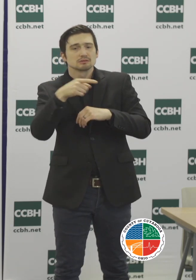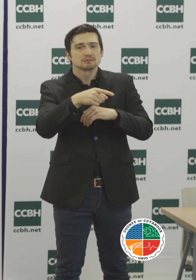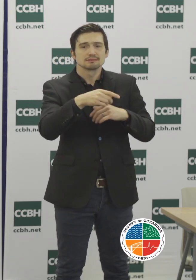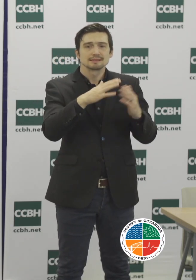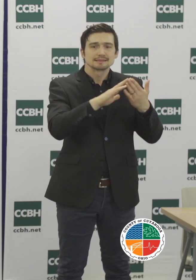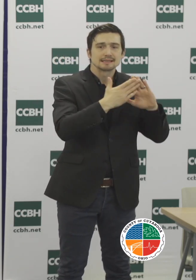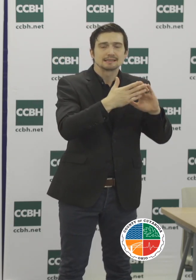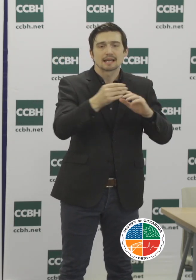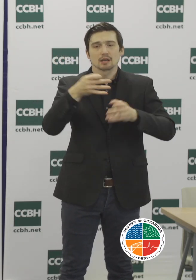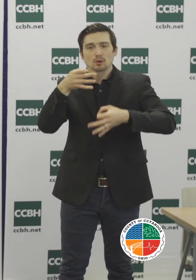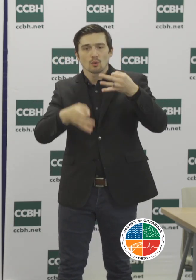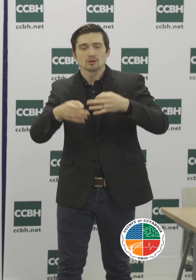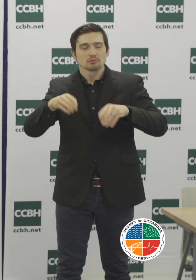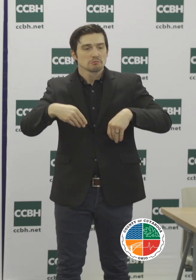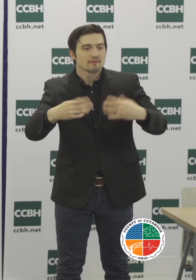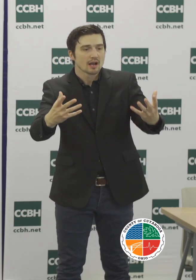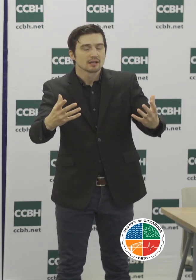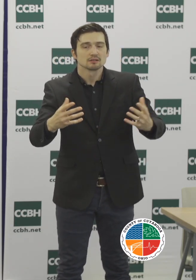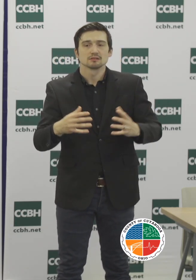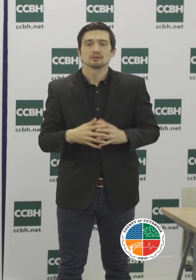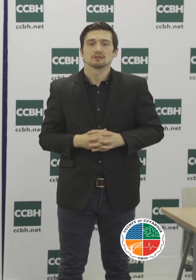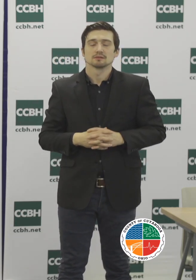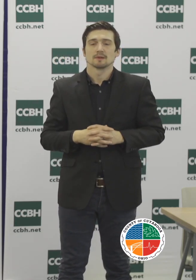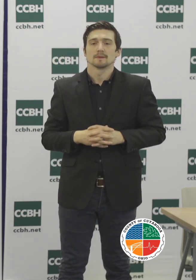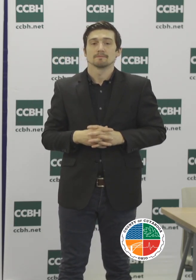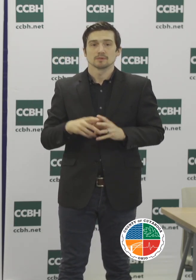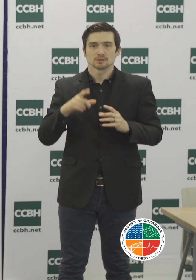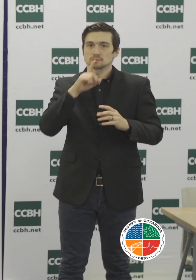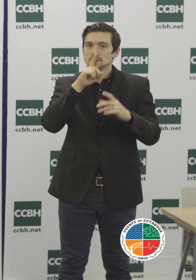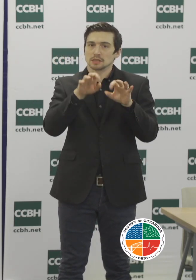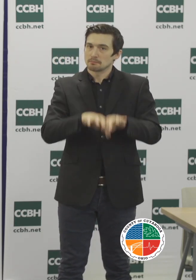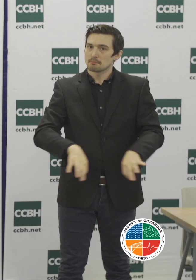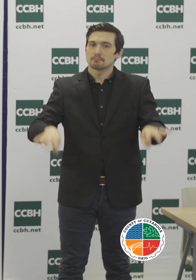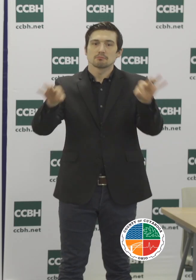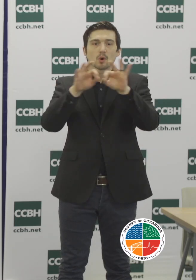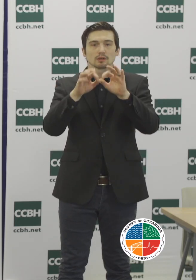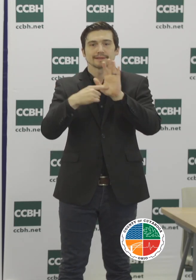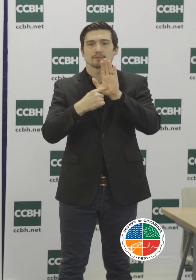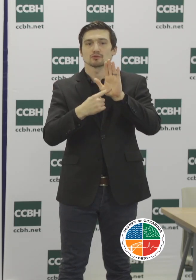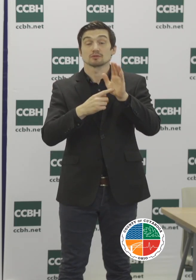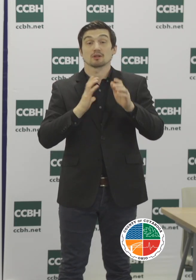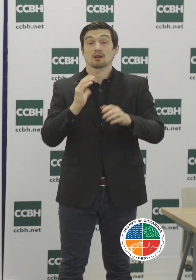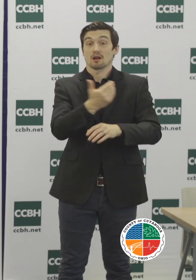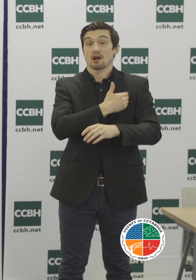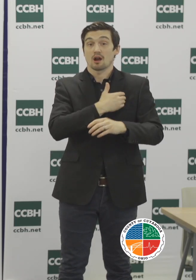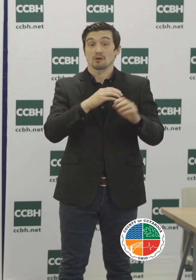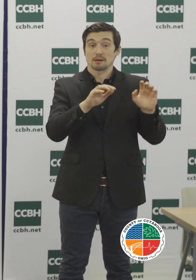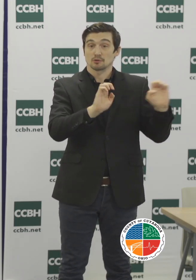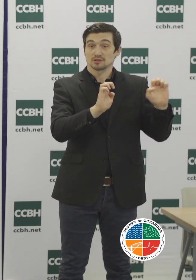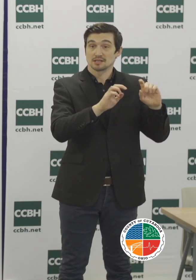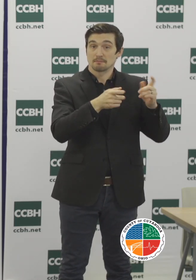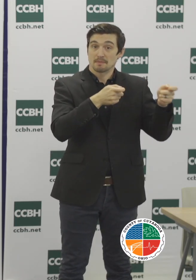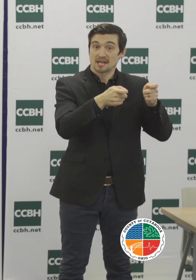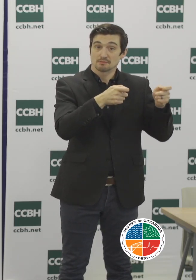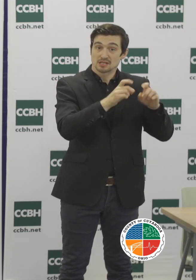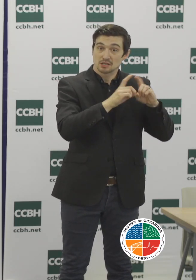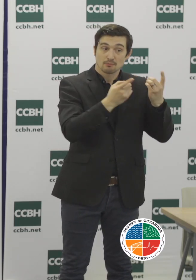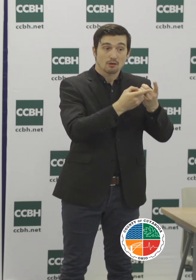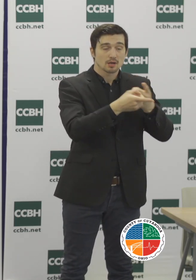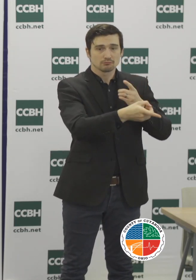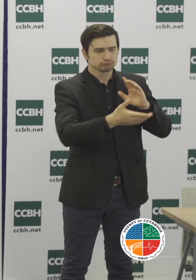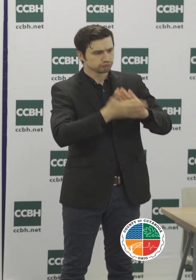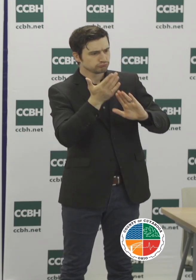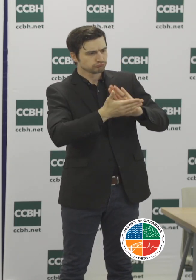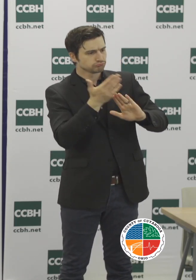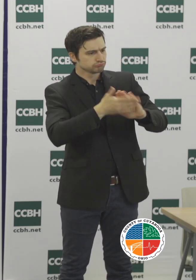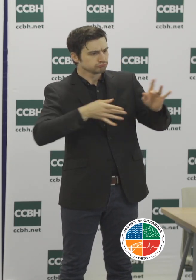courts. This is an important demonstration of how good our emergency management department is that's getting